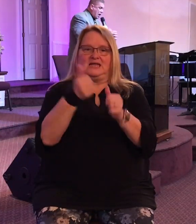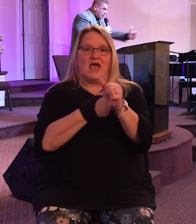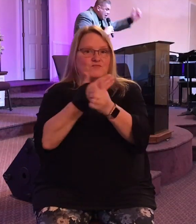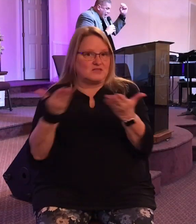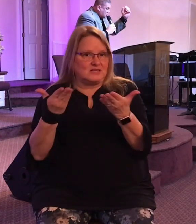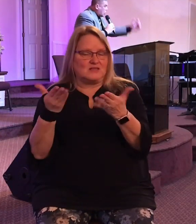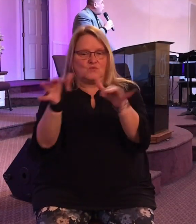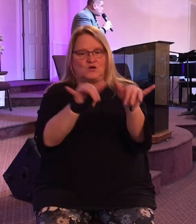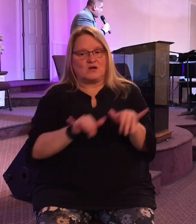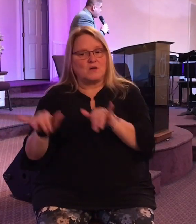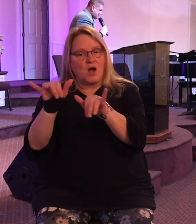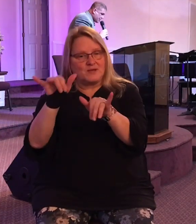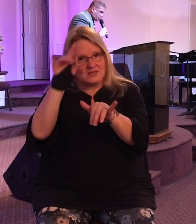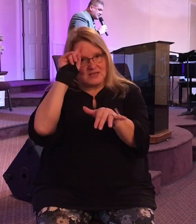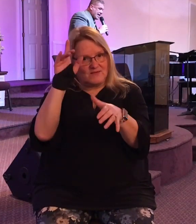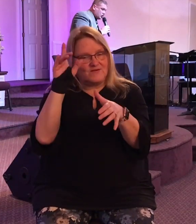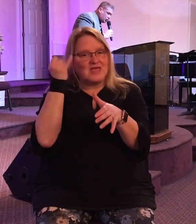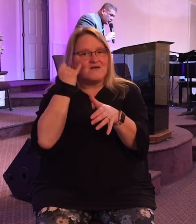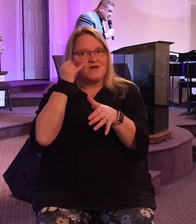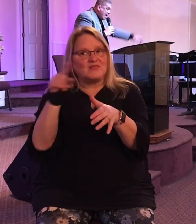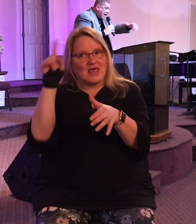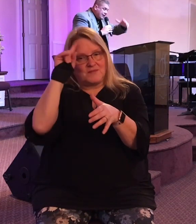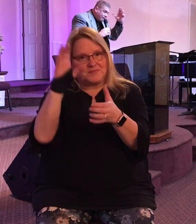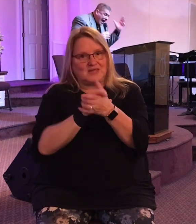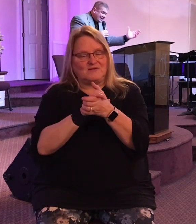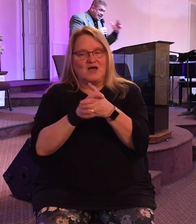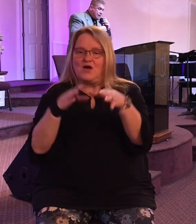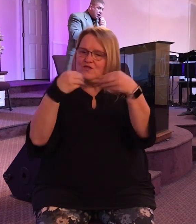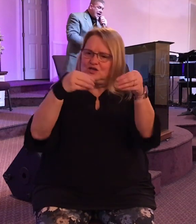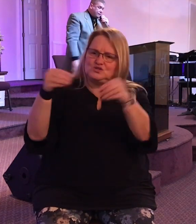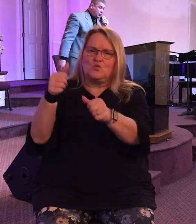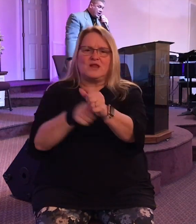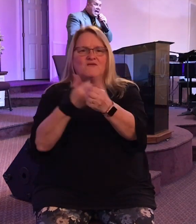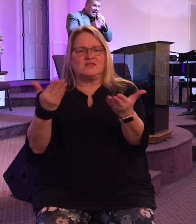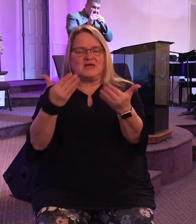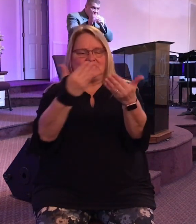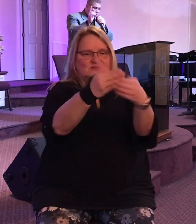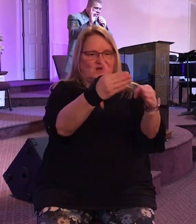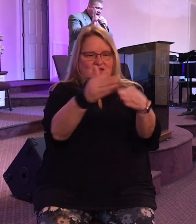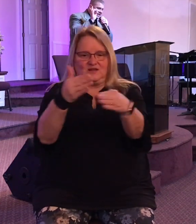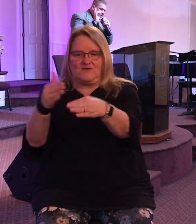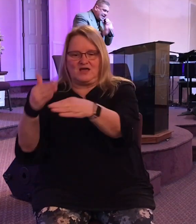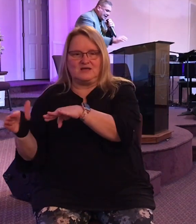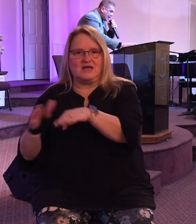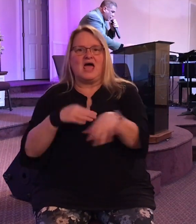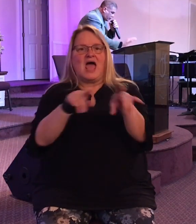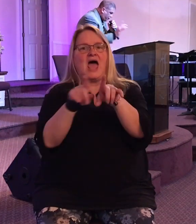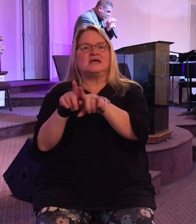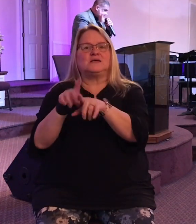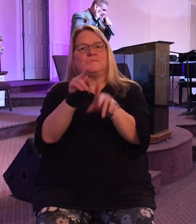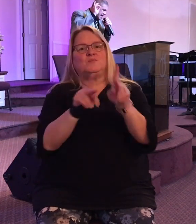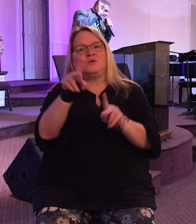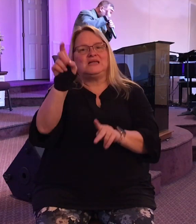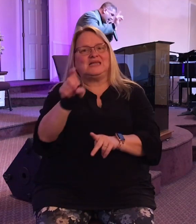in common, and sold their possessions and goods, and divided them among everyone as anyone had need.